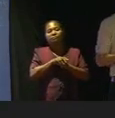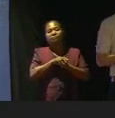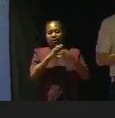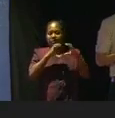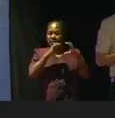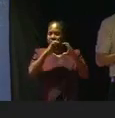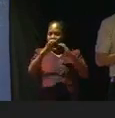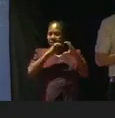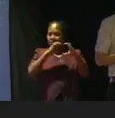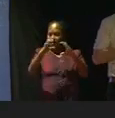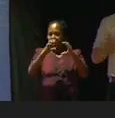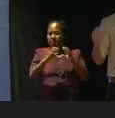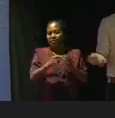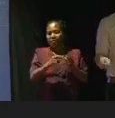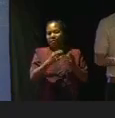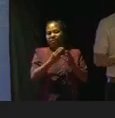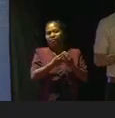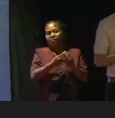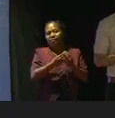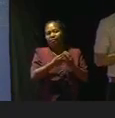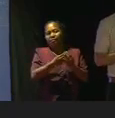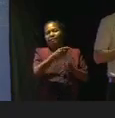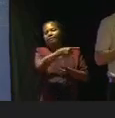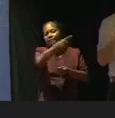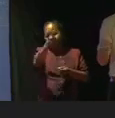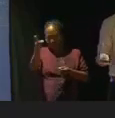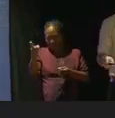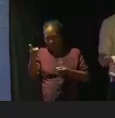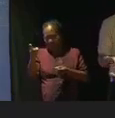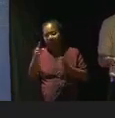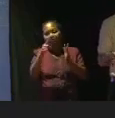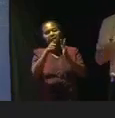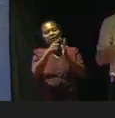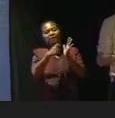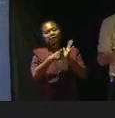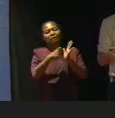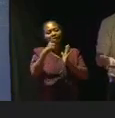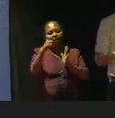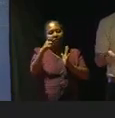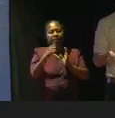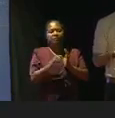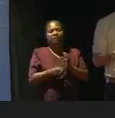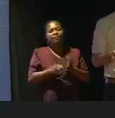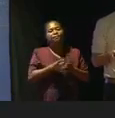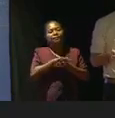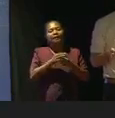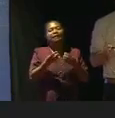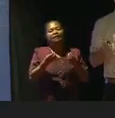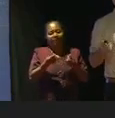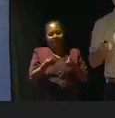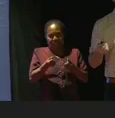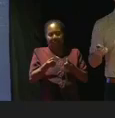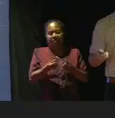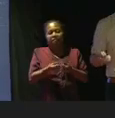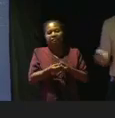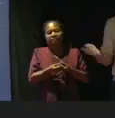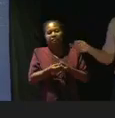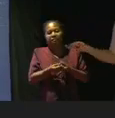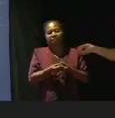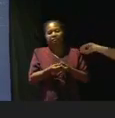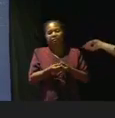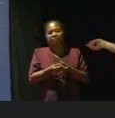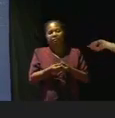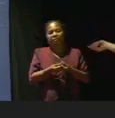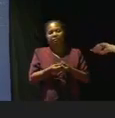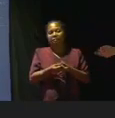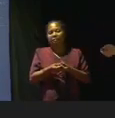communication between yourselves and the IRC, the actual interaction itself, as easy as possible. Okay, and so I'm going to digress a